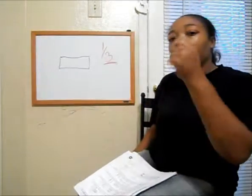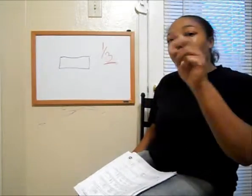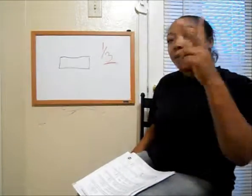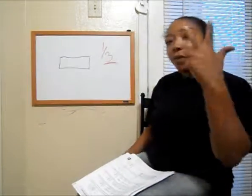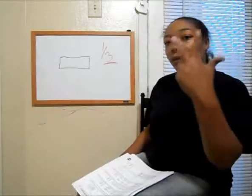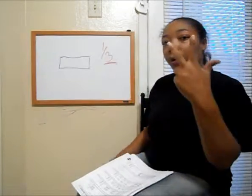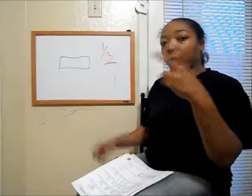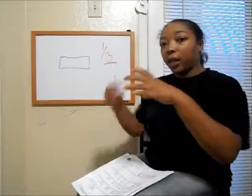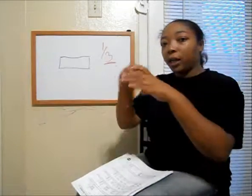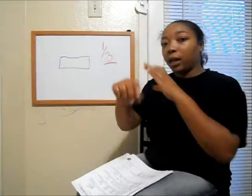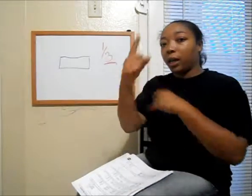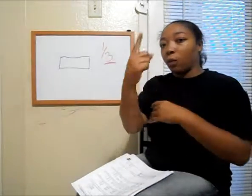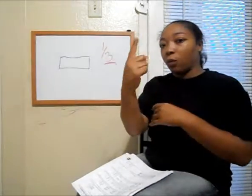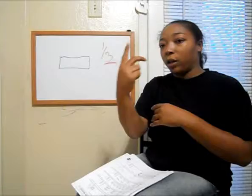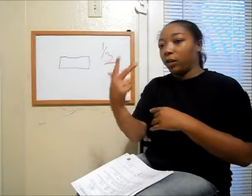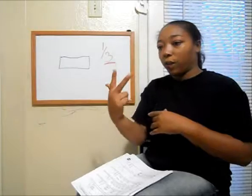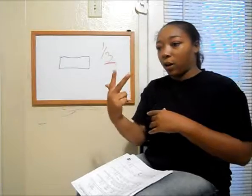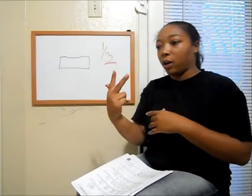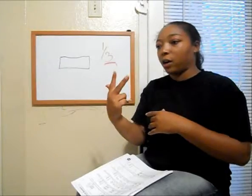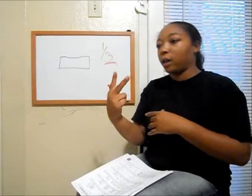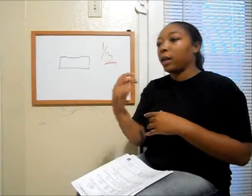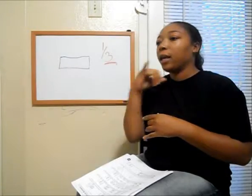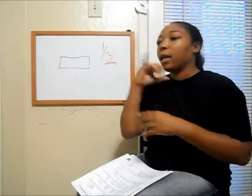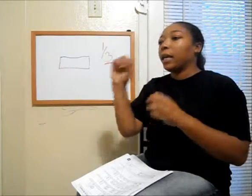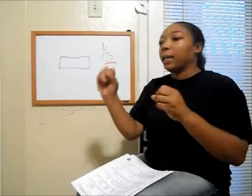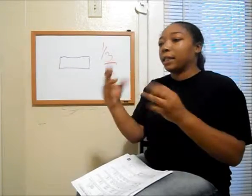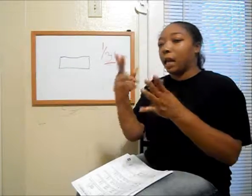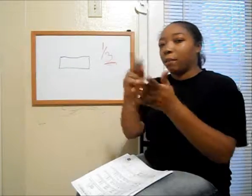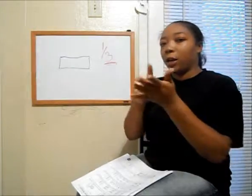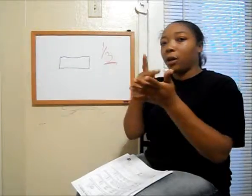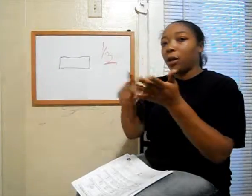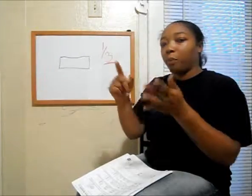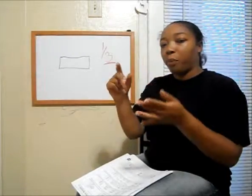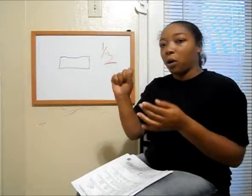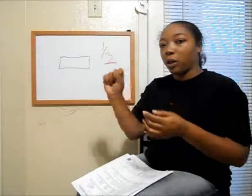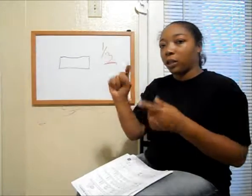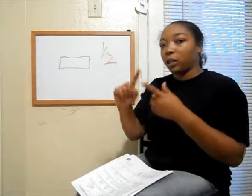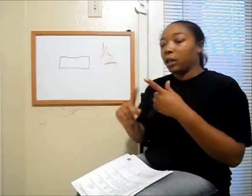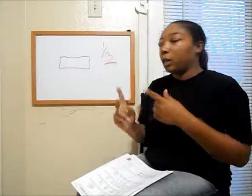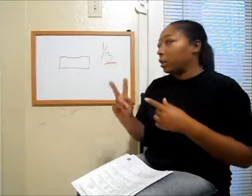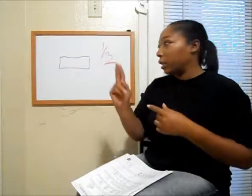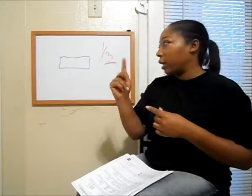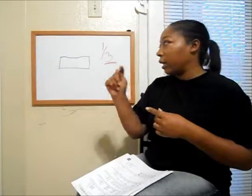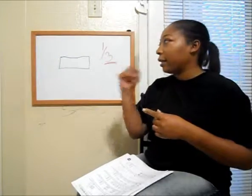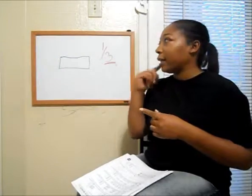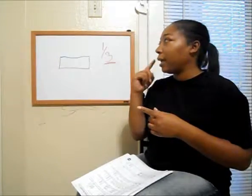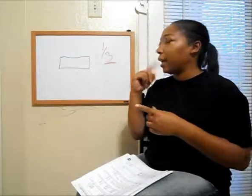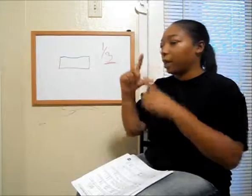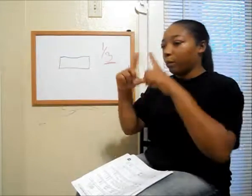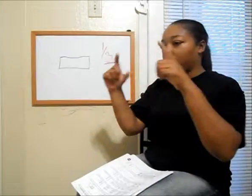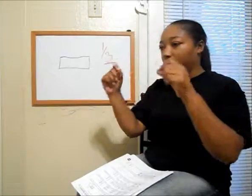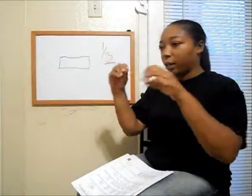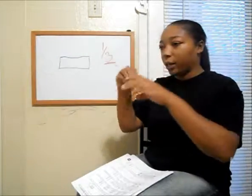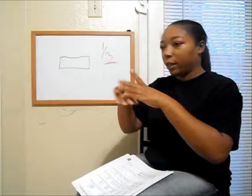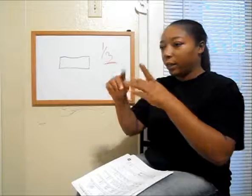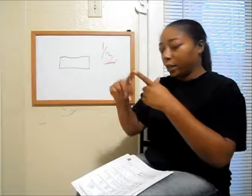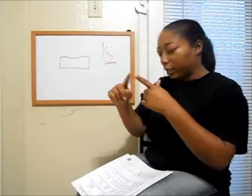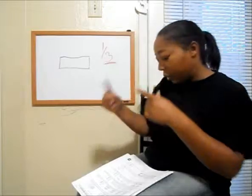the 3 in 1/3 is how many parts to cut the candy bar into.